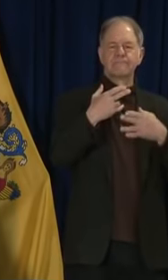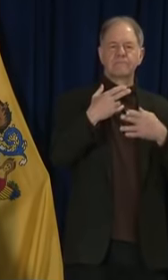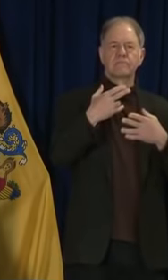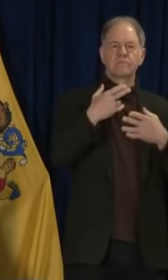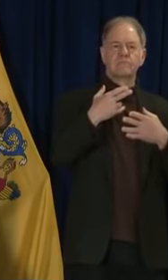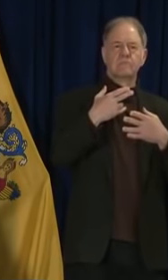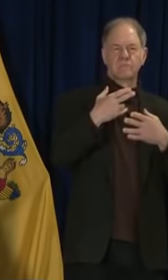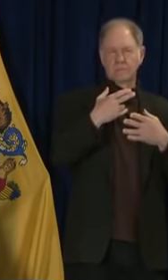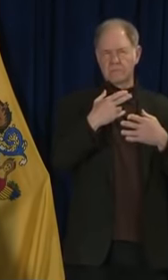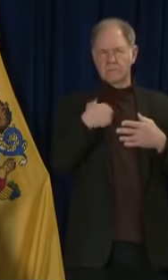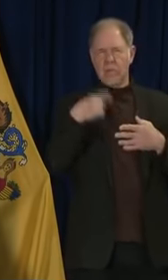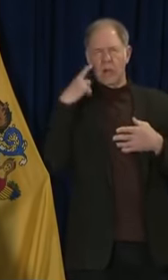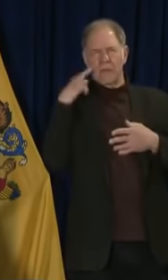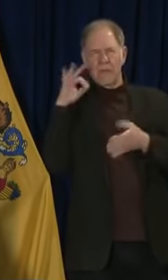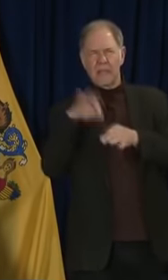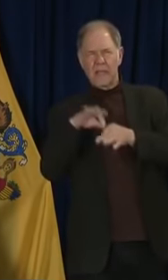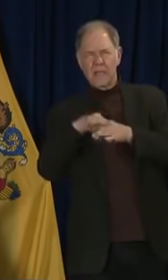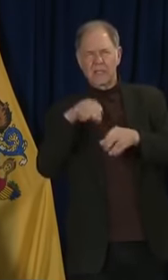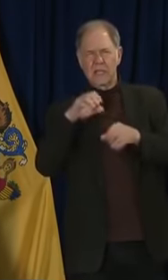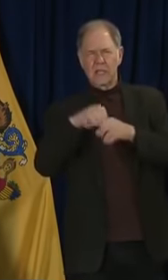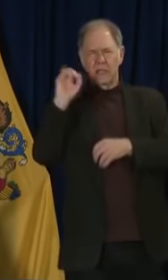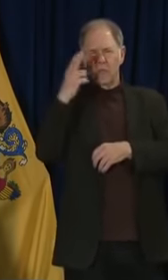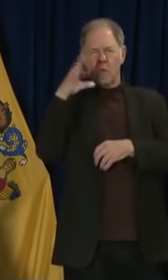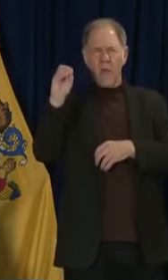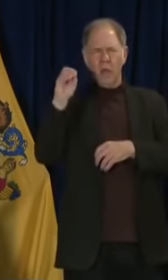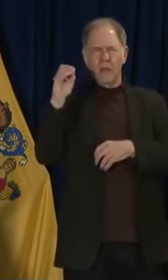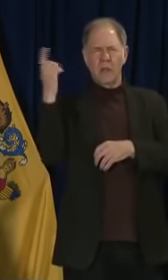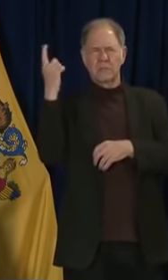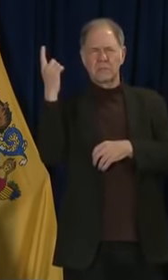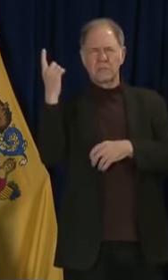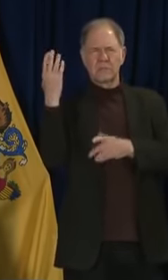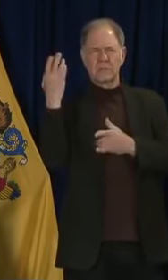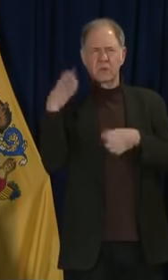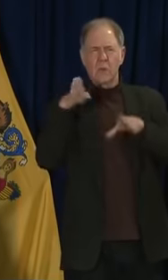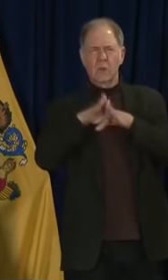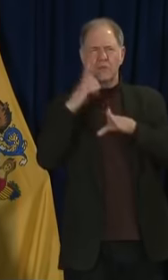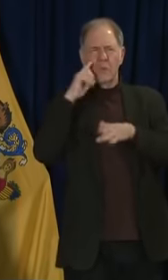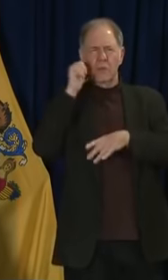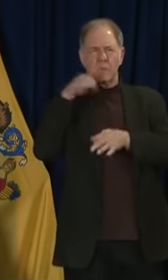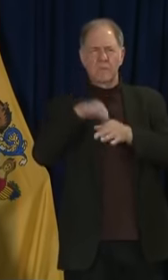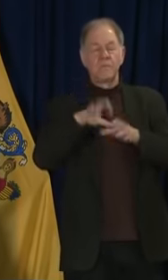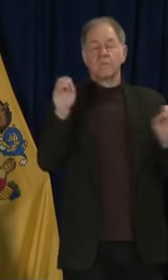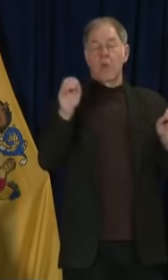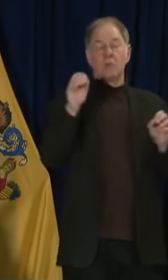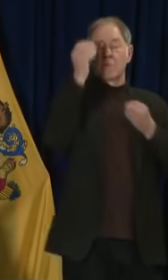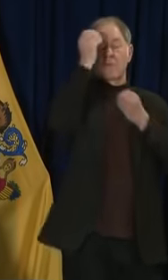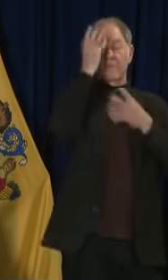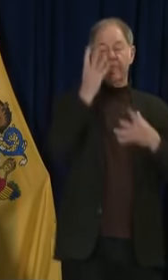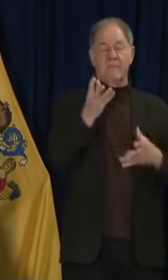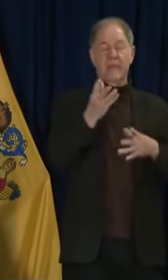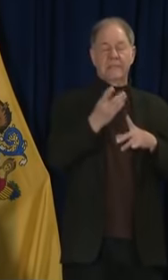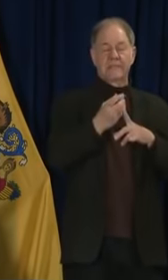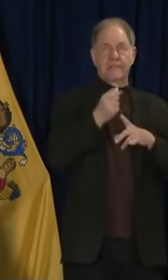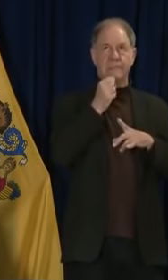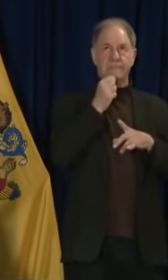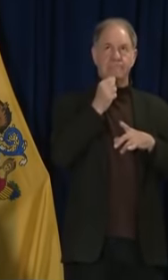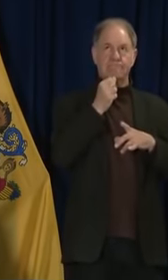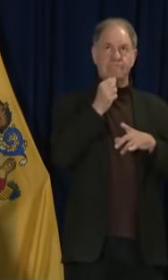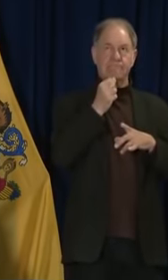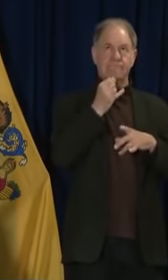months? I know that Ohio today announced that it was canceling in-person voting for their election tomorrow. No update since David asked me yesterday. I